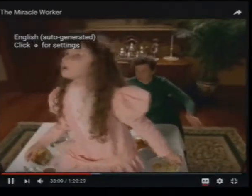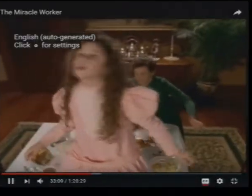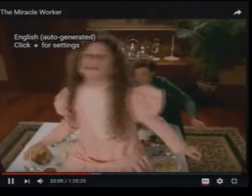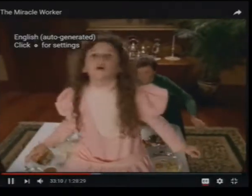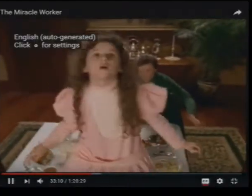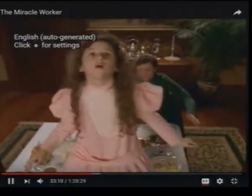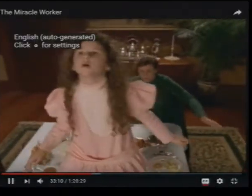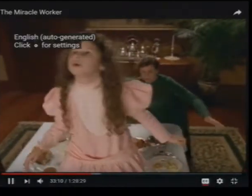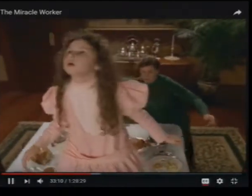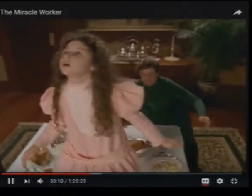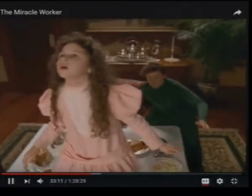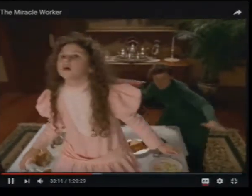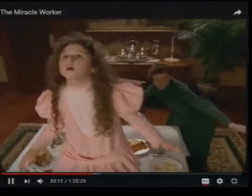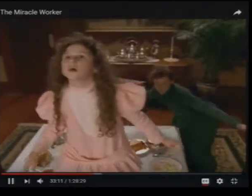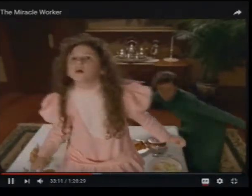Yeah.